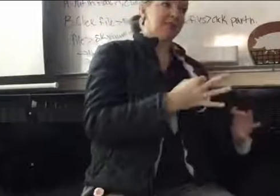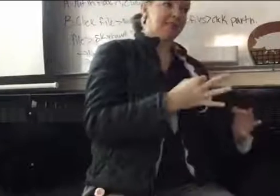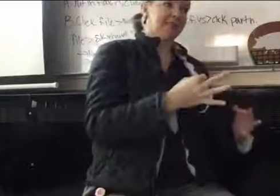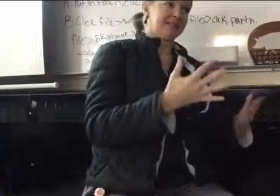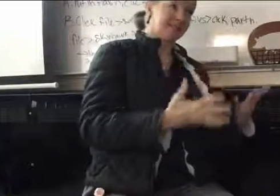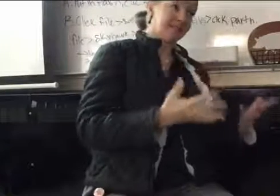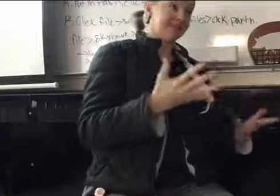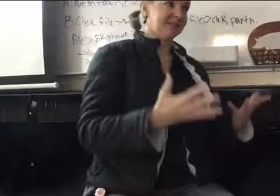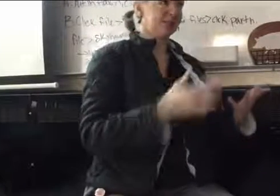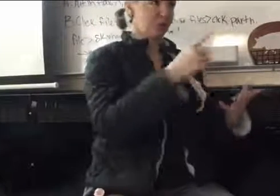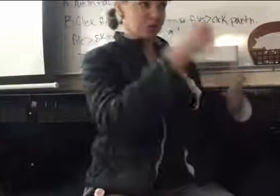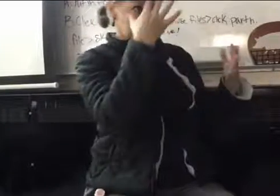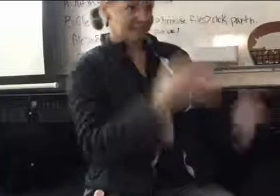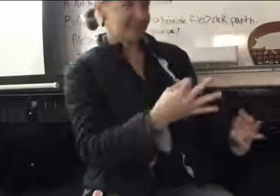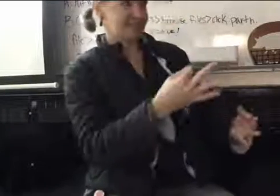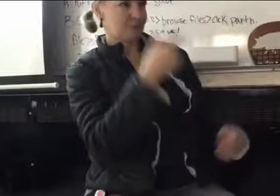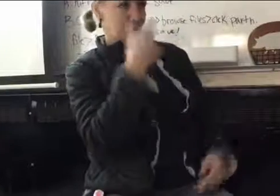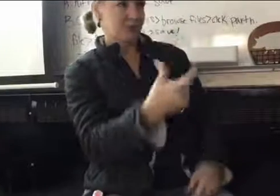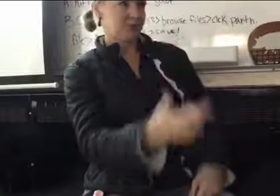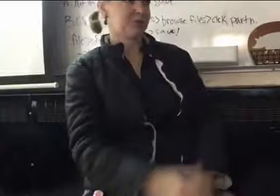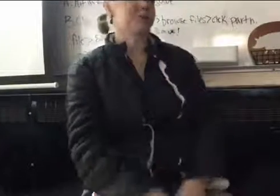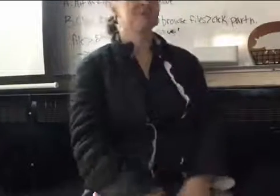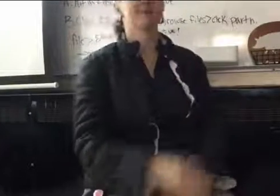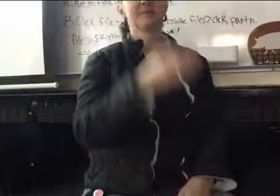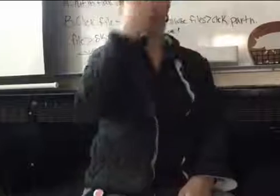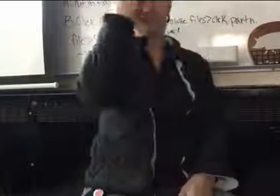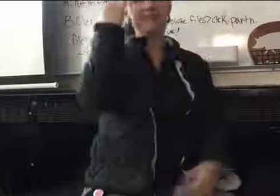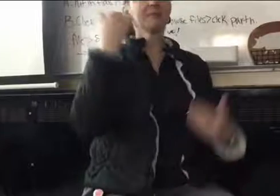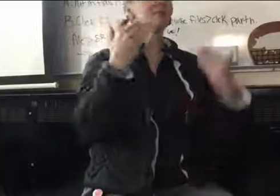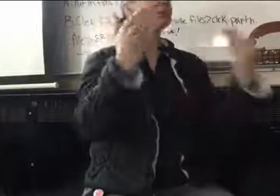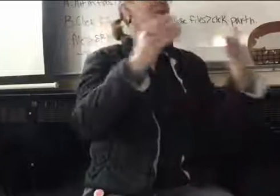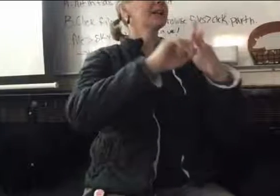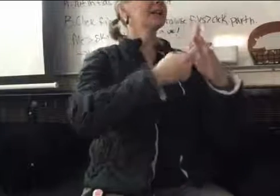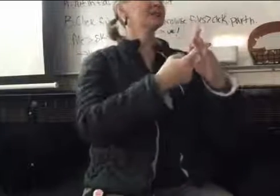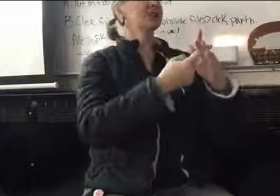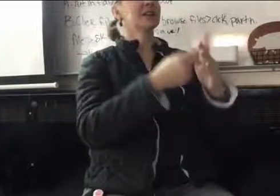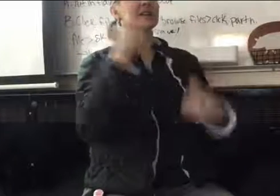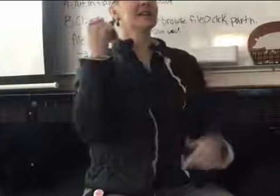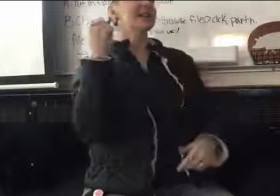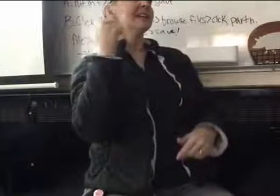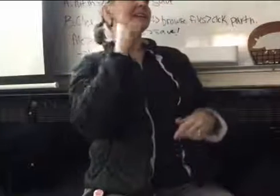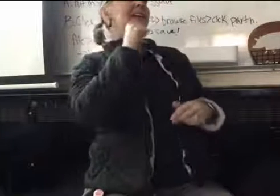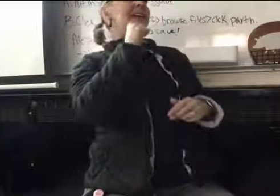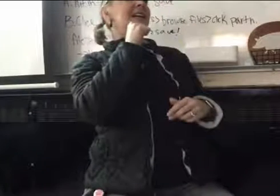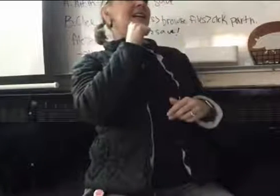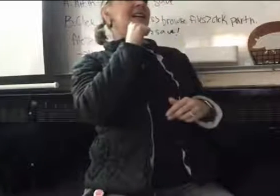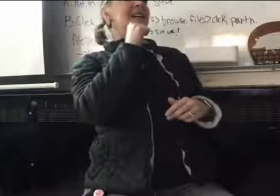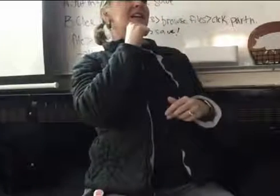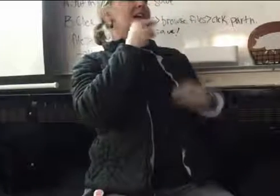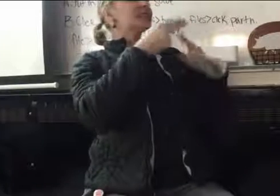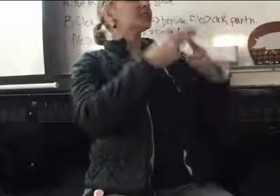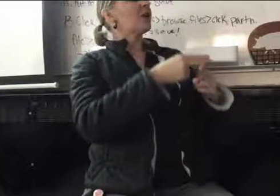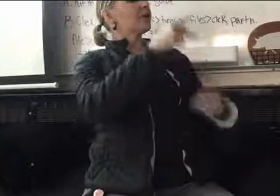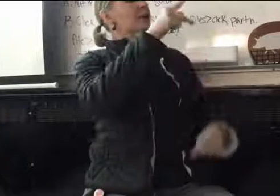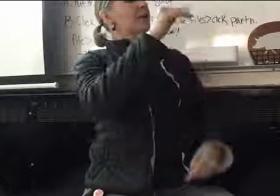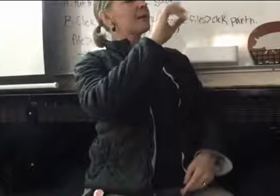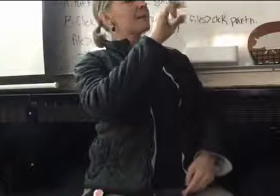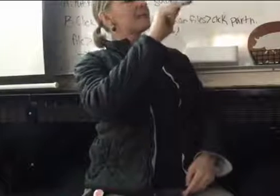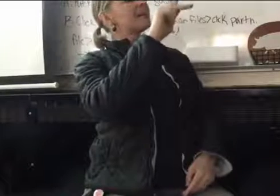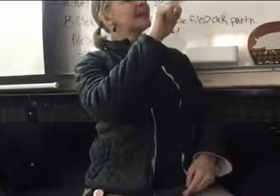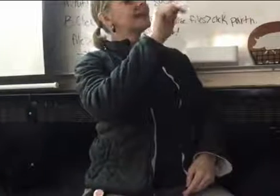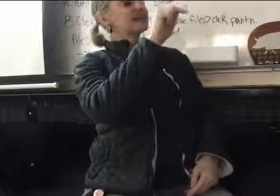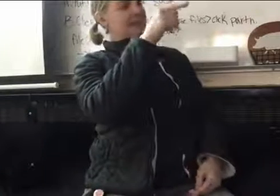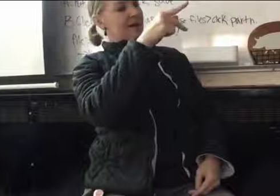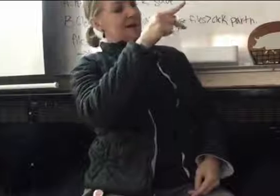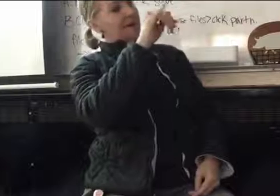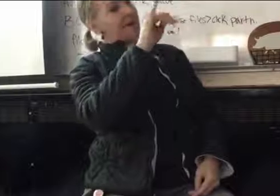Okay, so that's kind of your decision here. So we're going to go ahead and get started. By the way, this is known as Pickett's Charge because Longstreet orders Pickett's